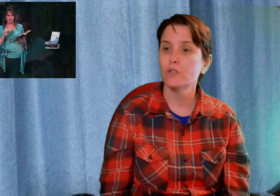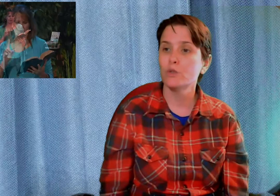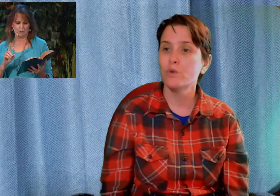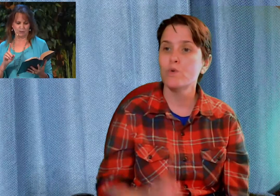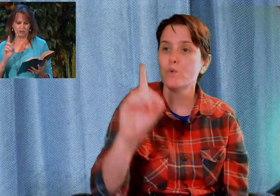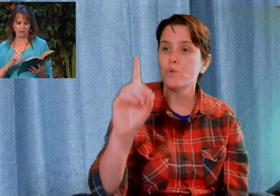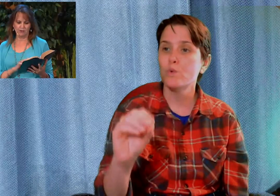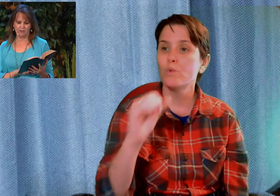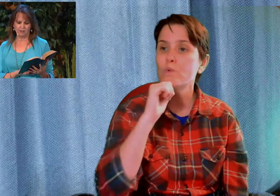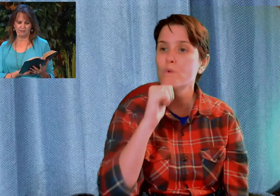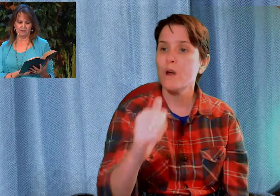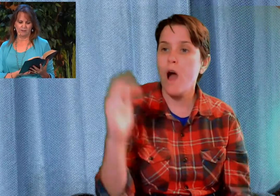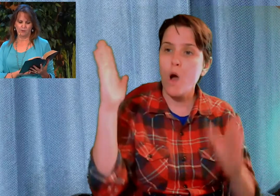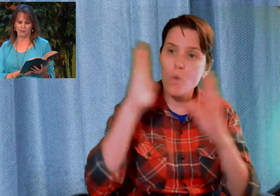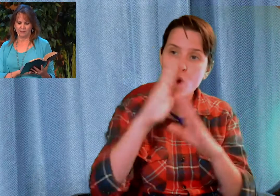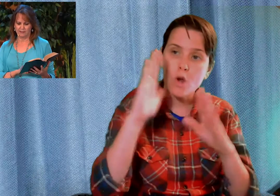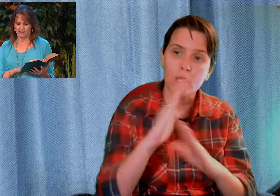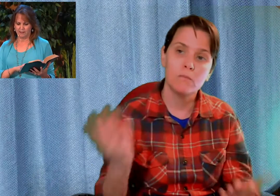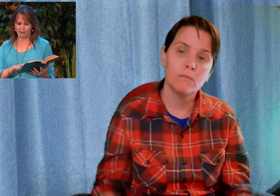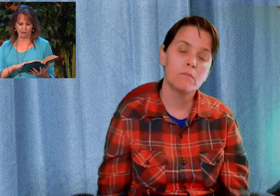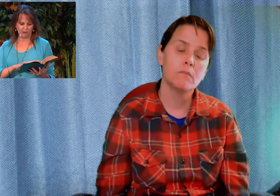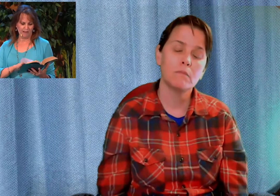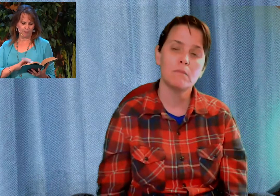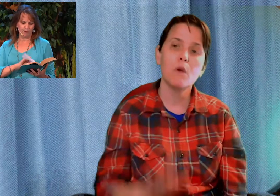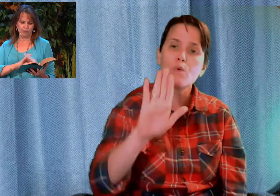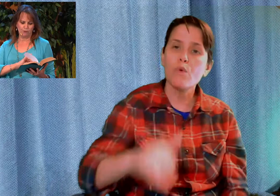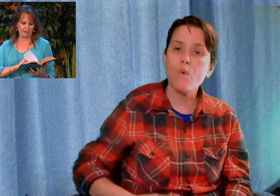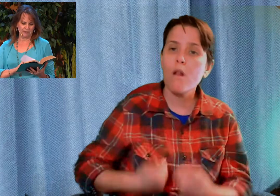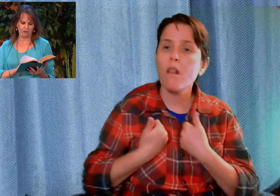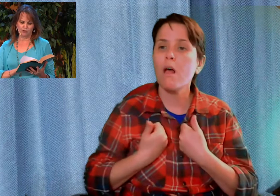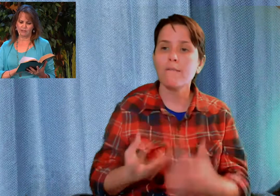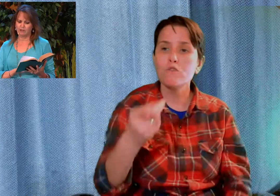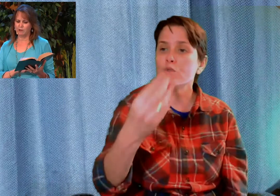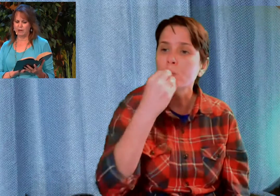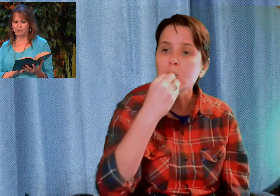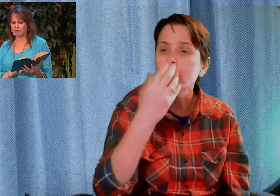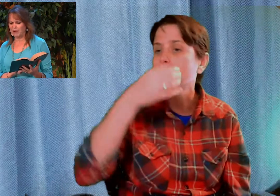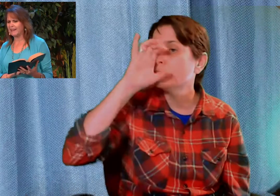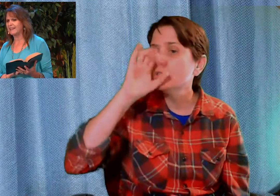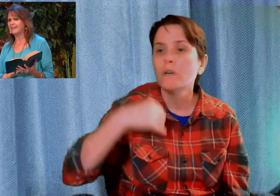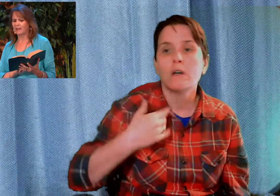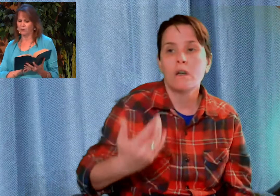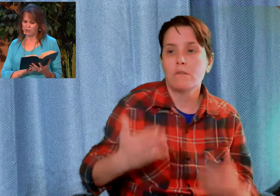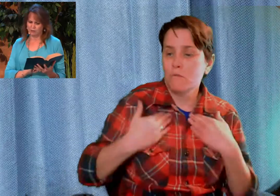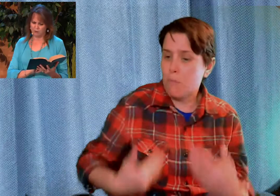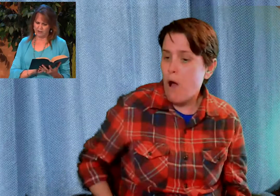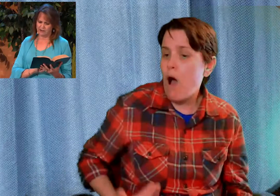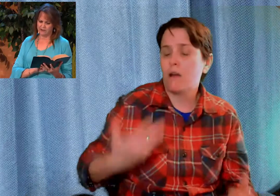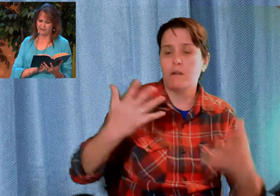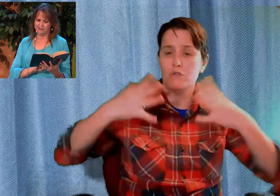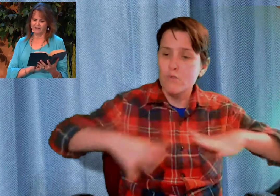do not worry. Do not worry about your life, about what you will eat or drink, or about your body, what you